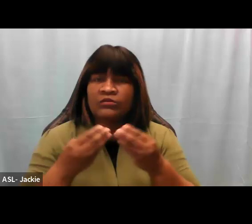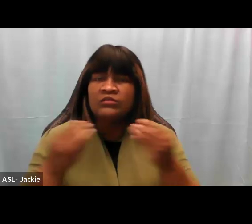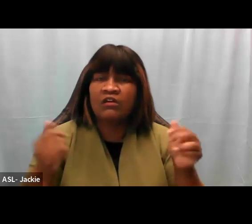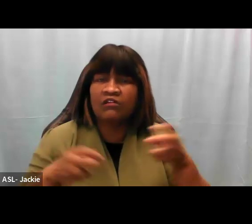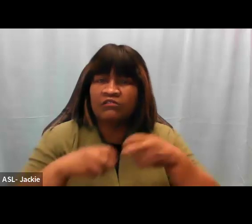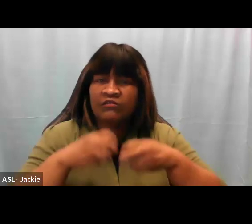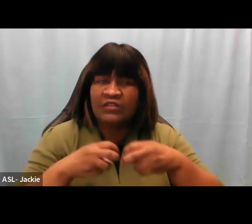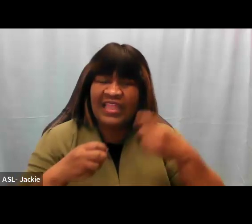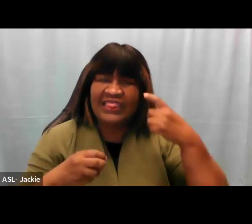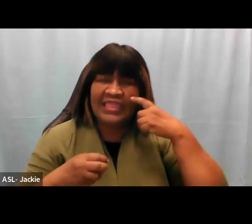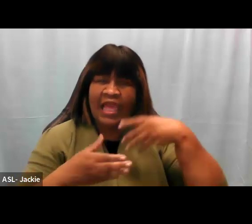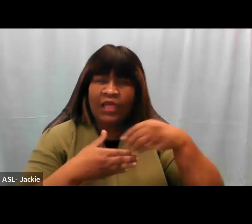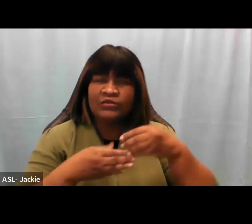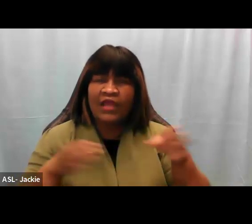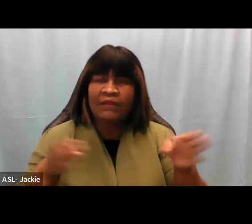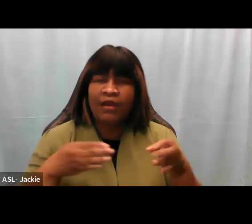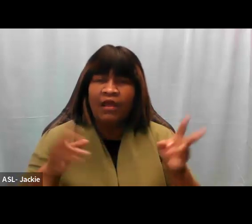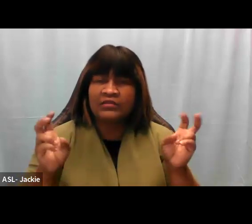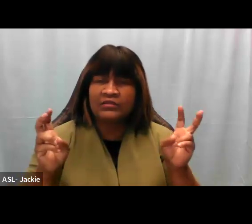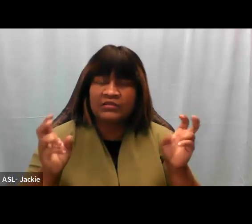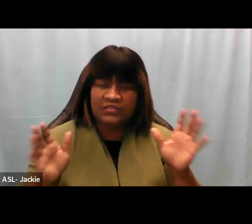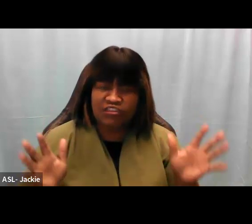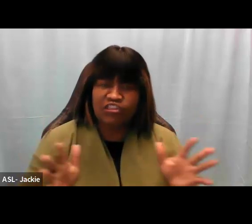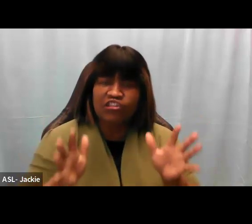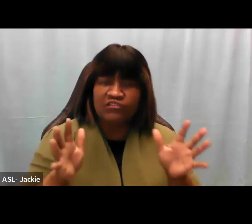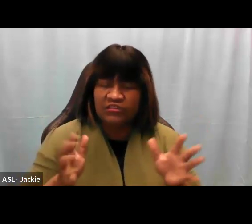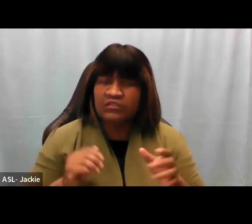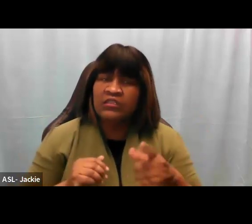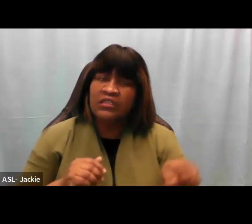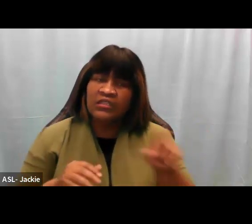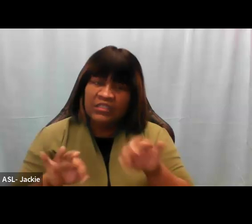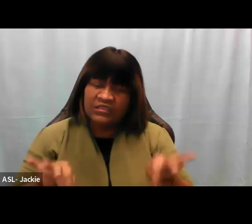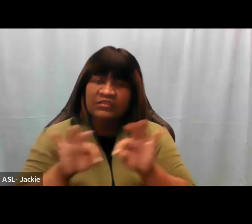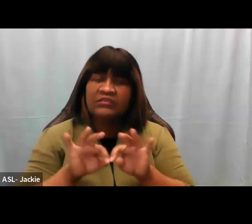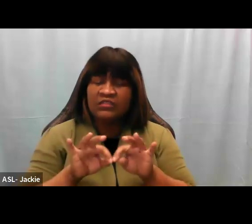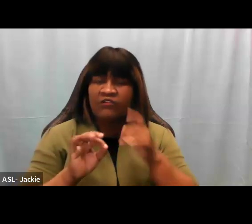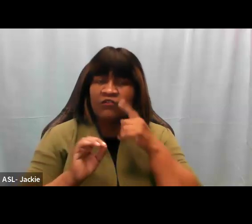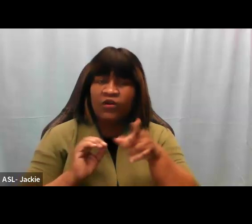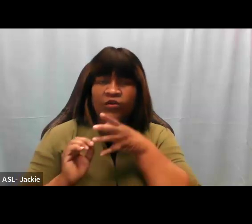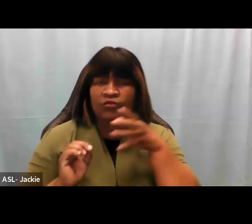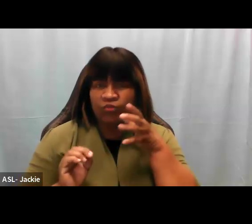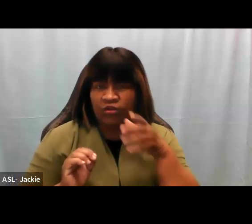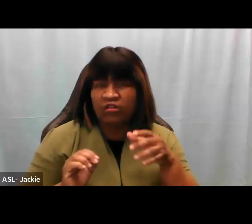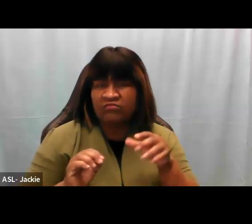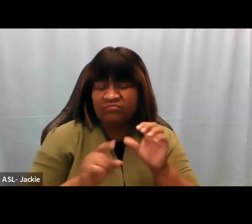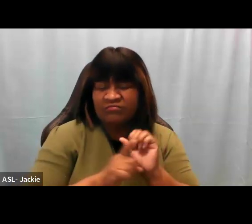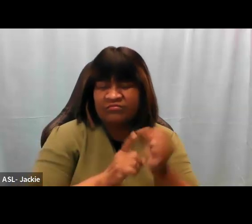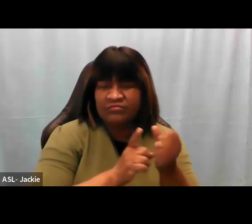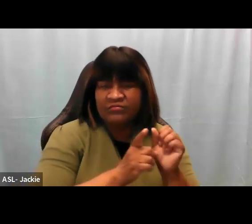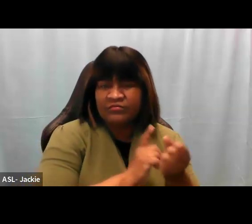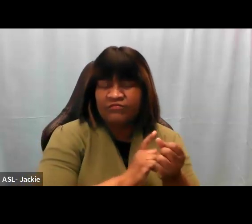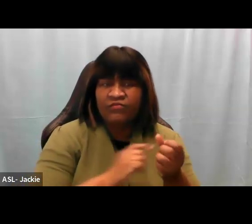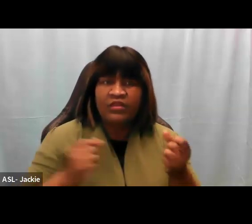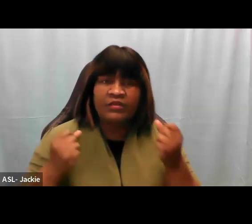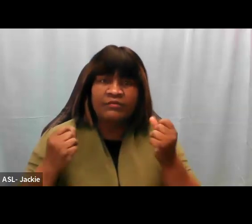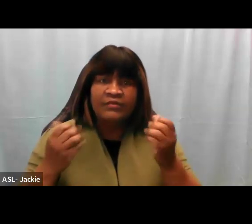Thinking outside of the box is encouraged, really in any situation, but especially in rural situations. Things